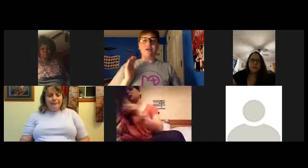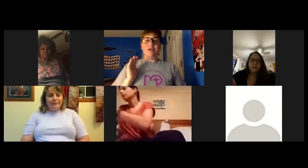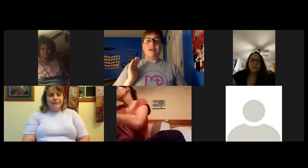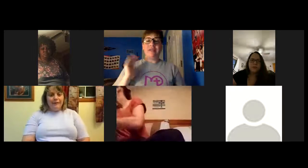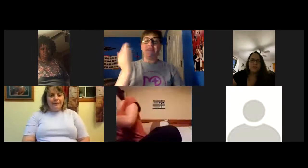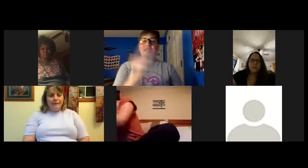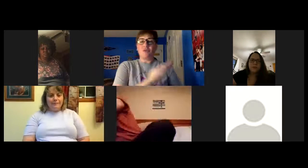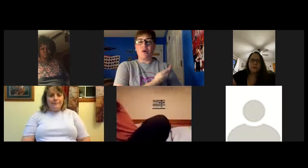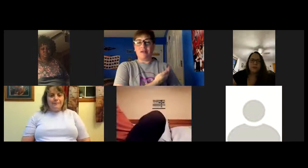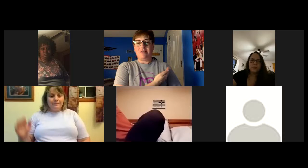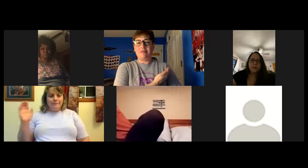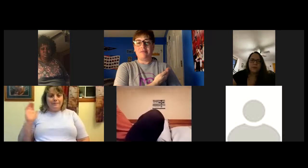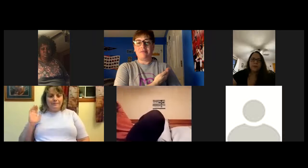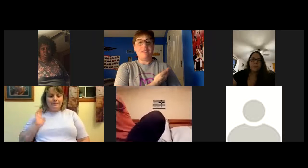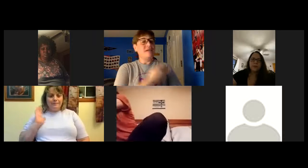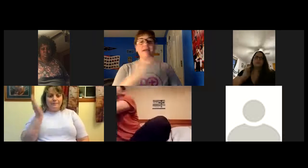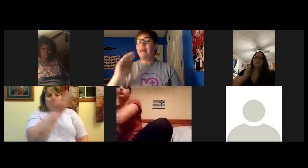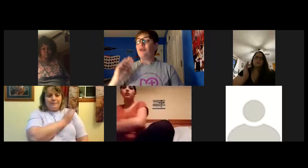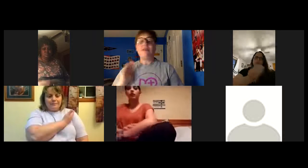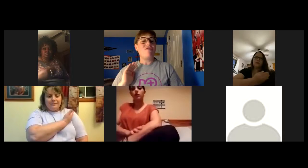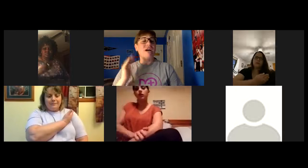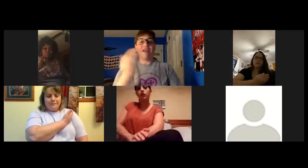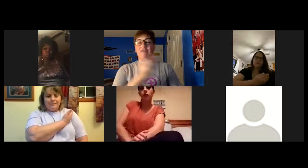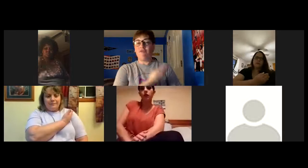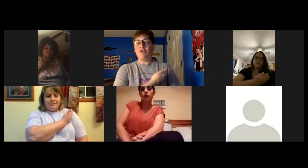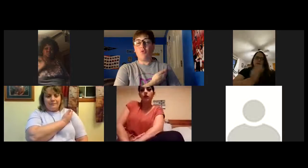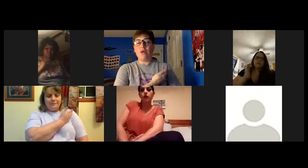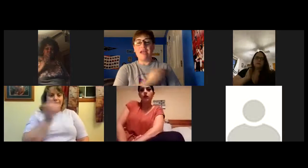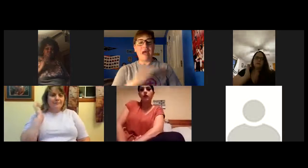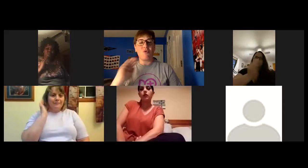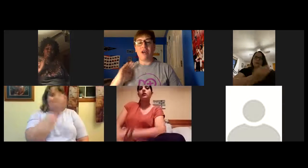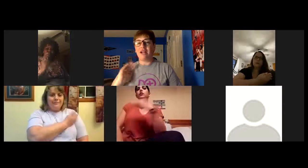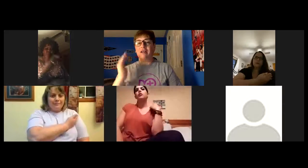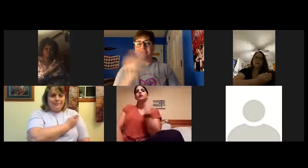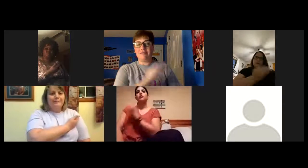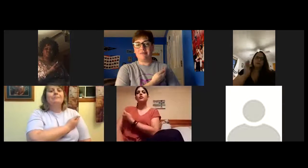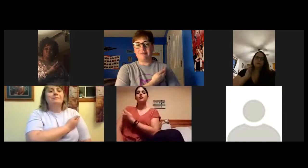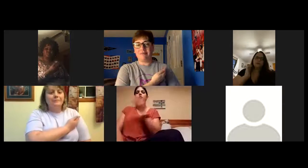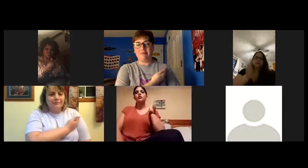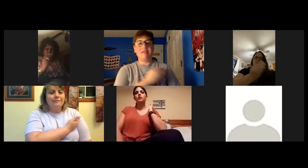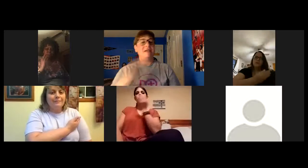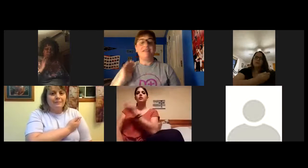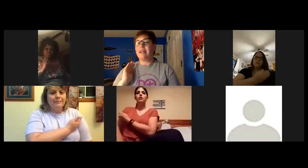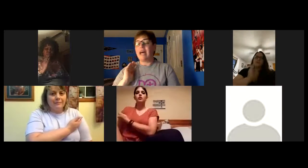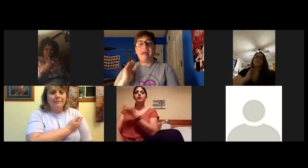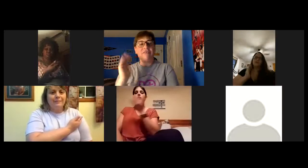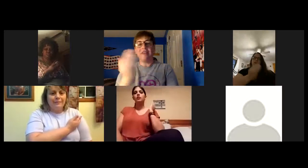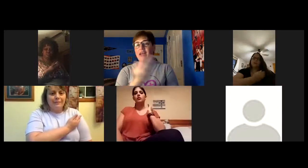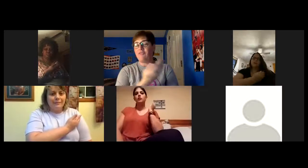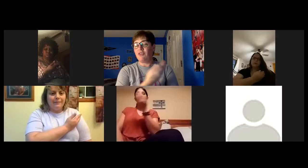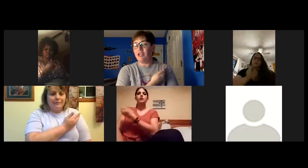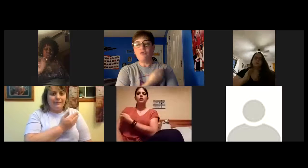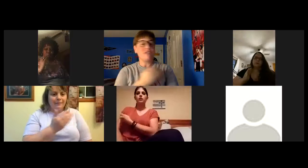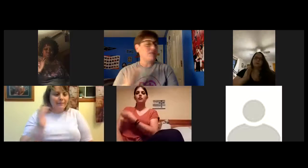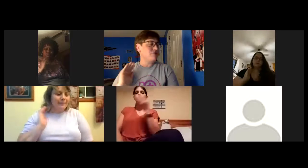do this one, it'll be fine for we, our, and us. That I have done